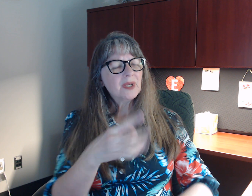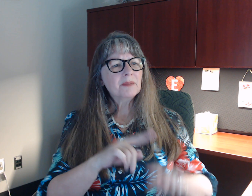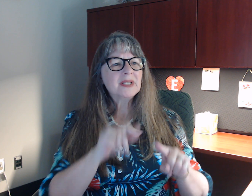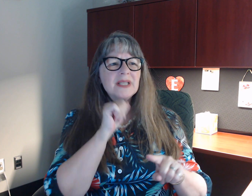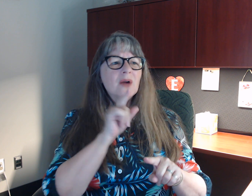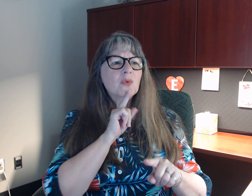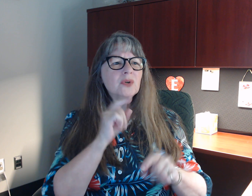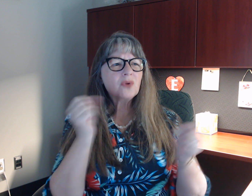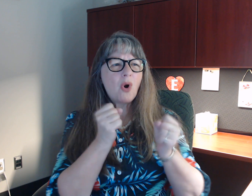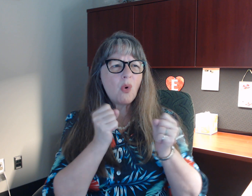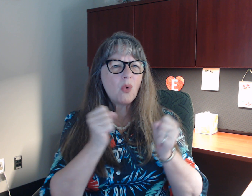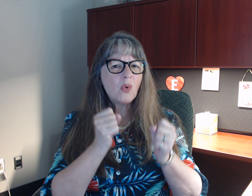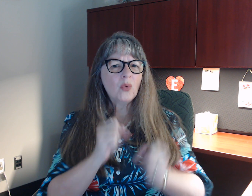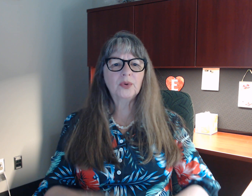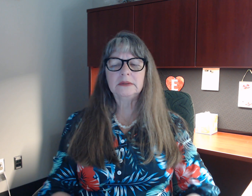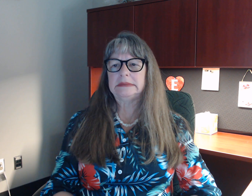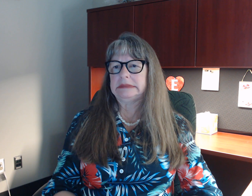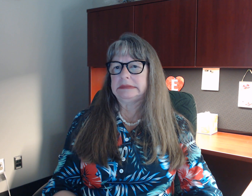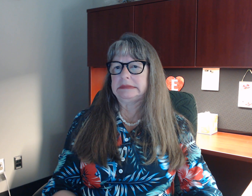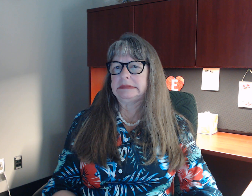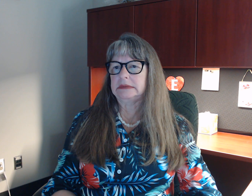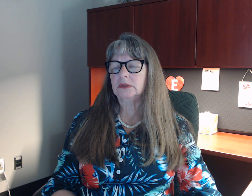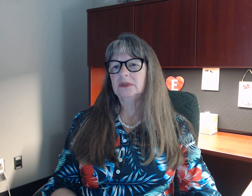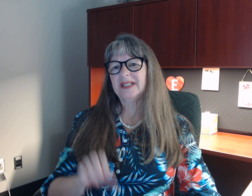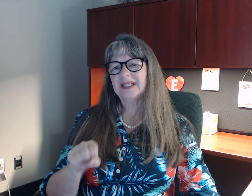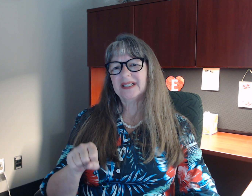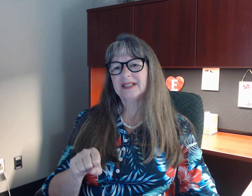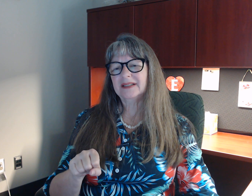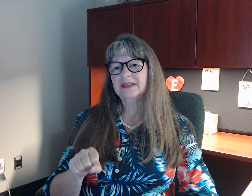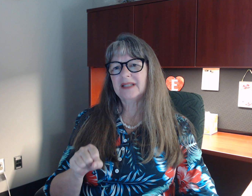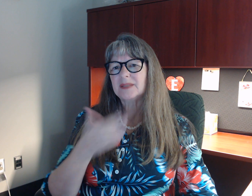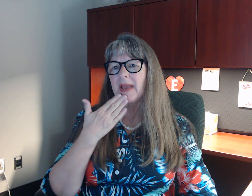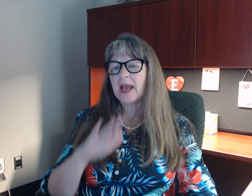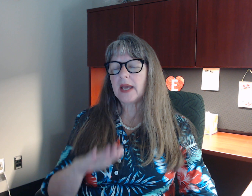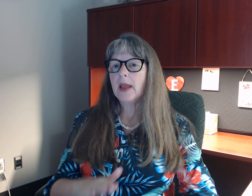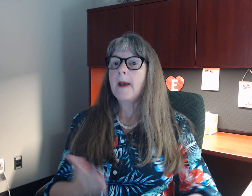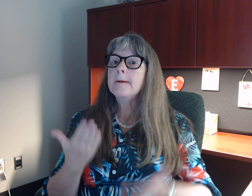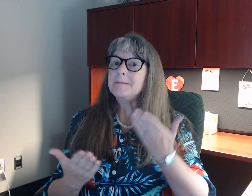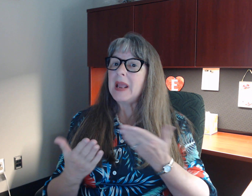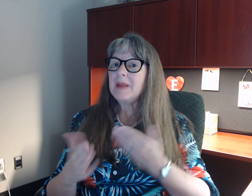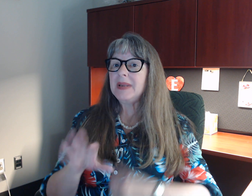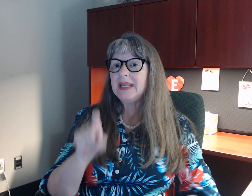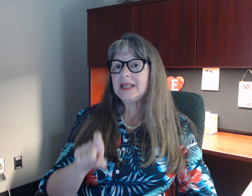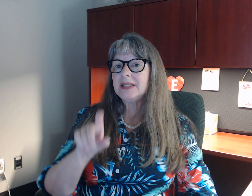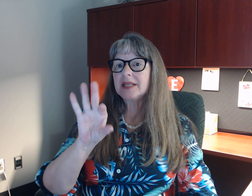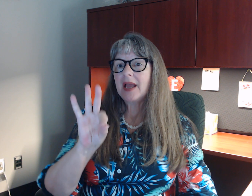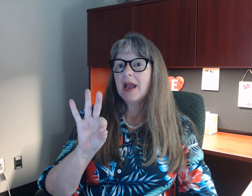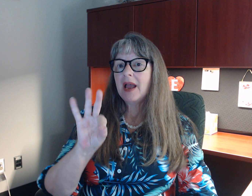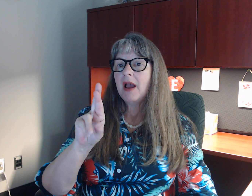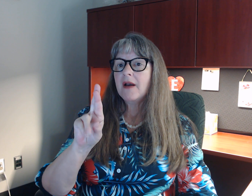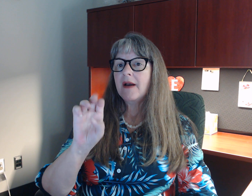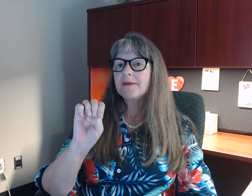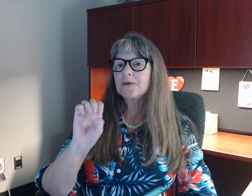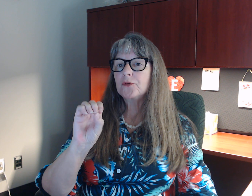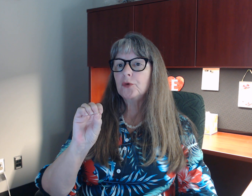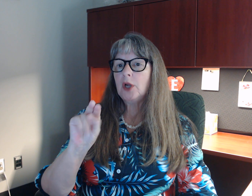it's not real cold. Yeah, that's bad. Maybe needs Freon.